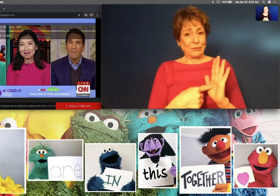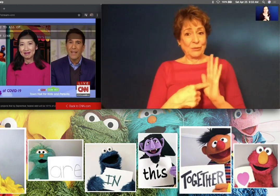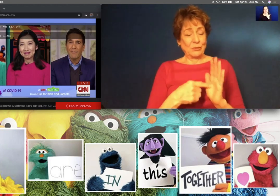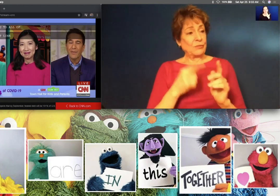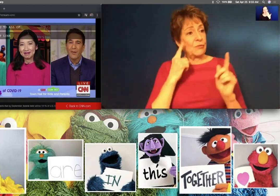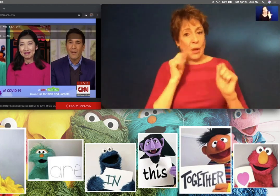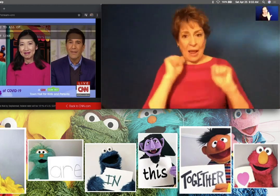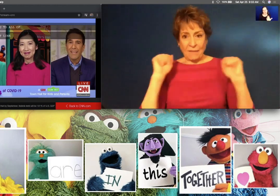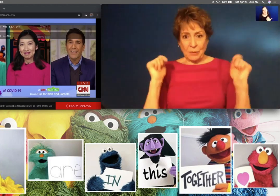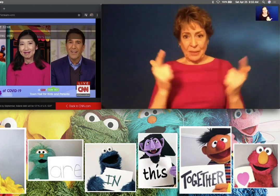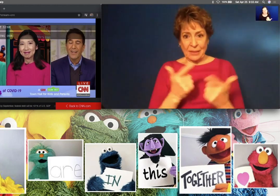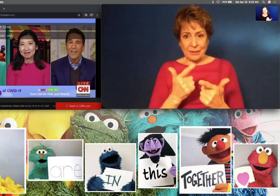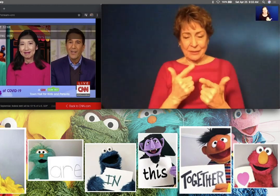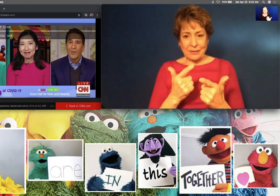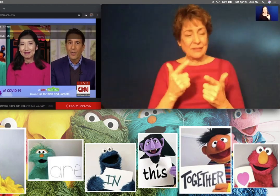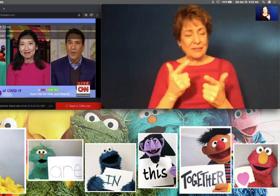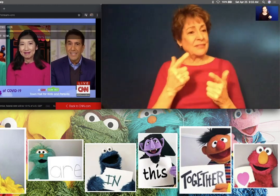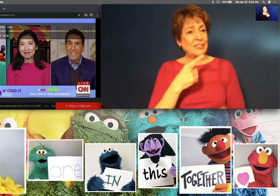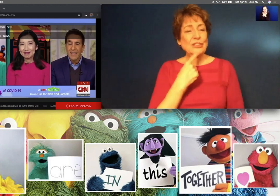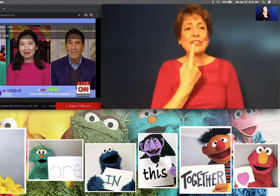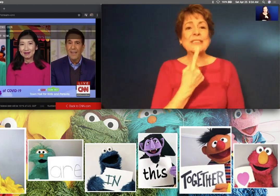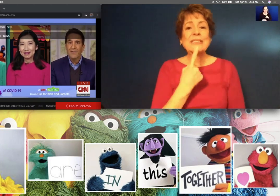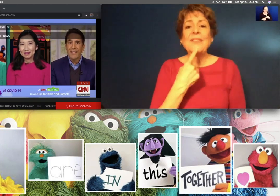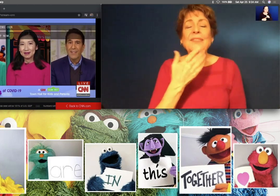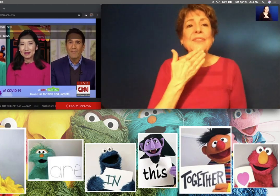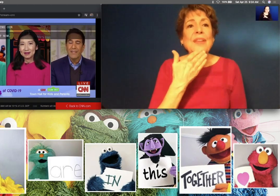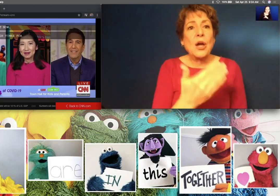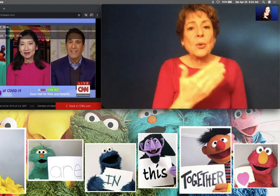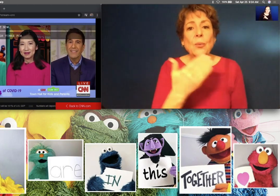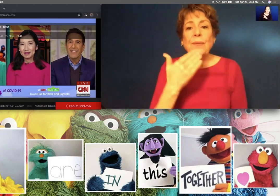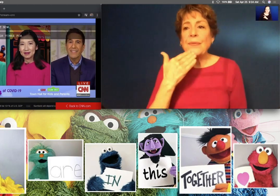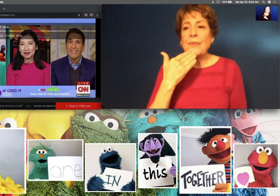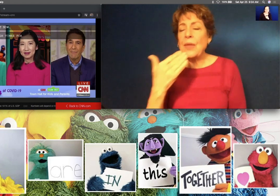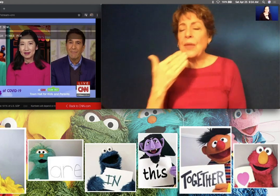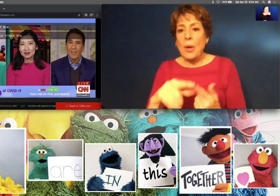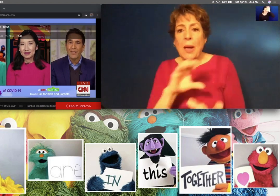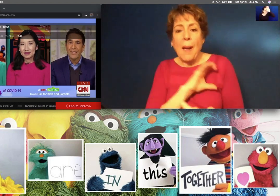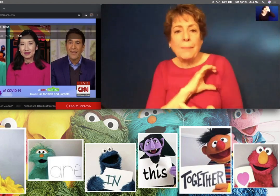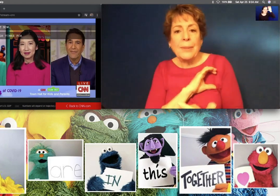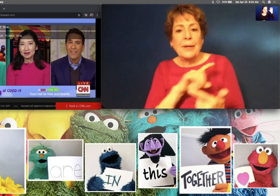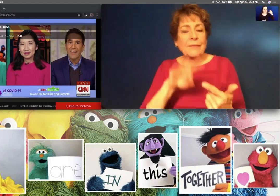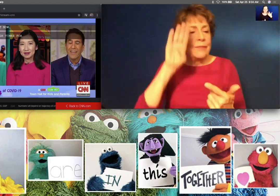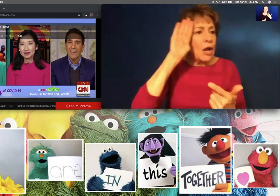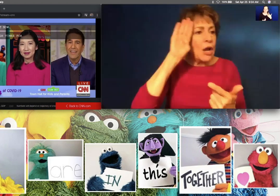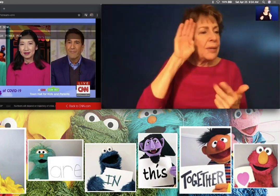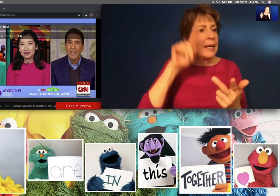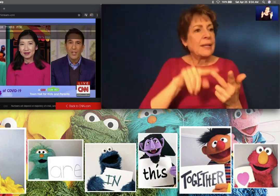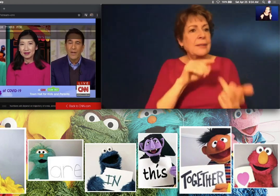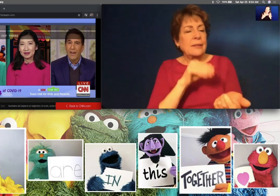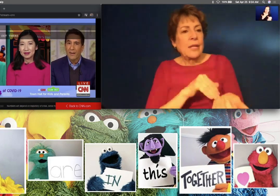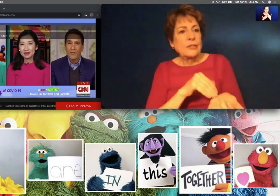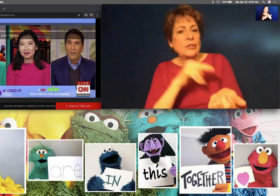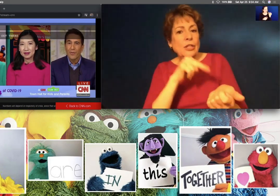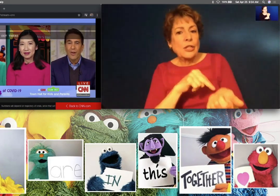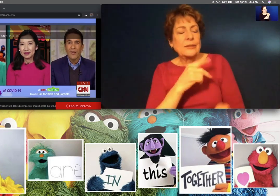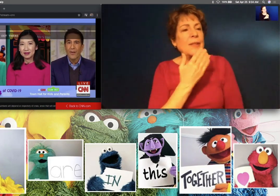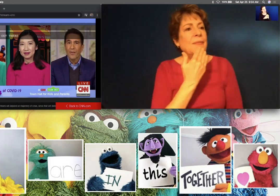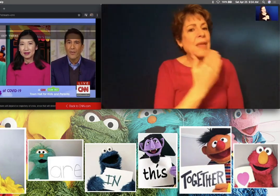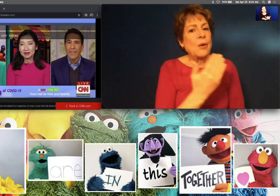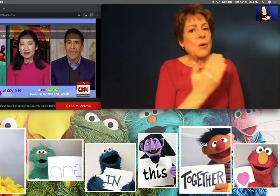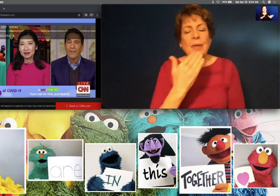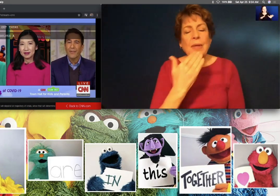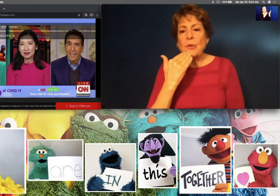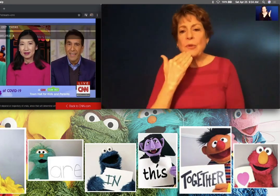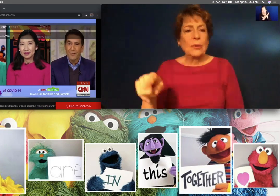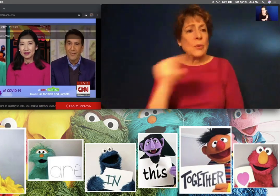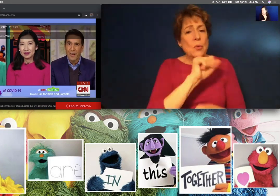for everybody, but there are people out there who are risking themselves a little bit to keep us all safe and make sure we have our food and all of our